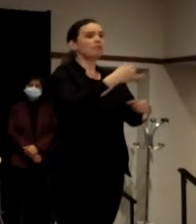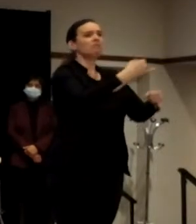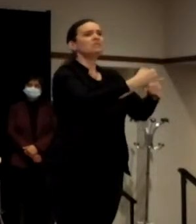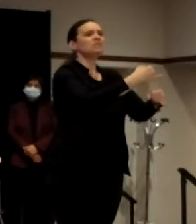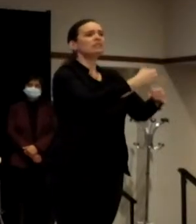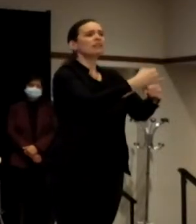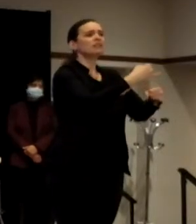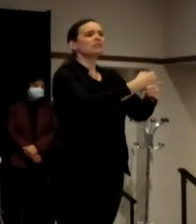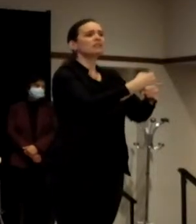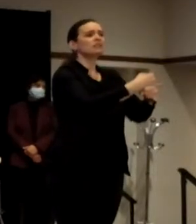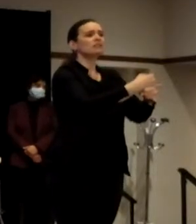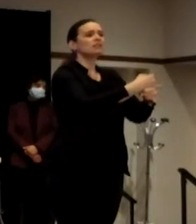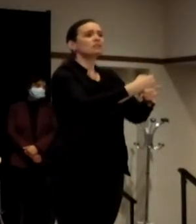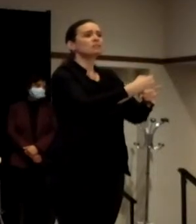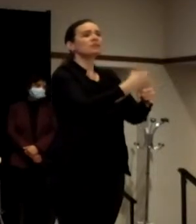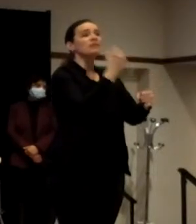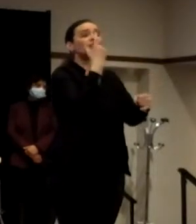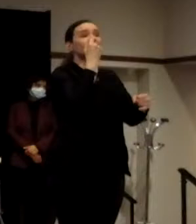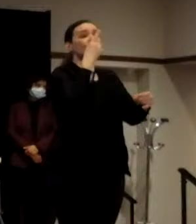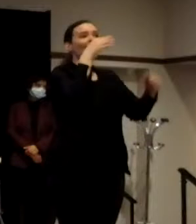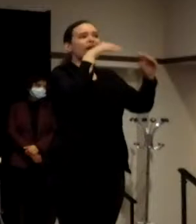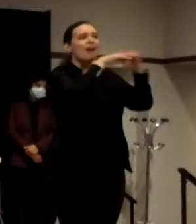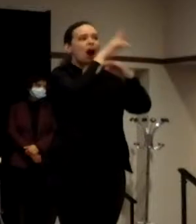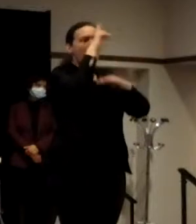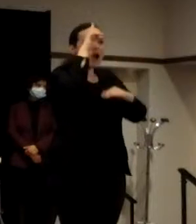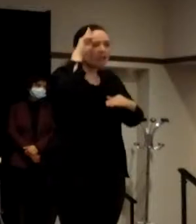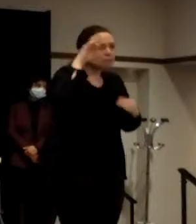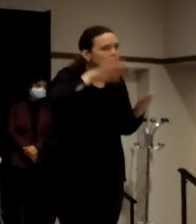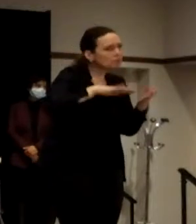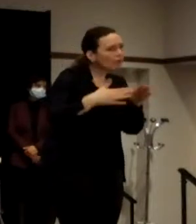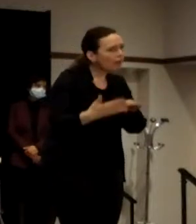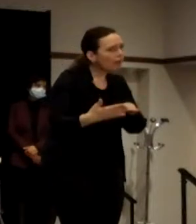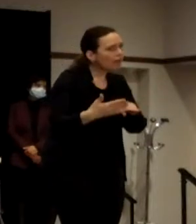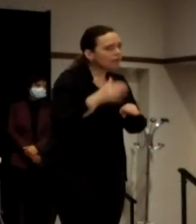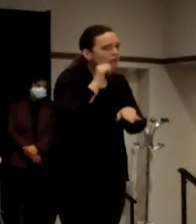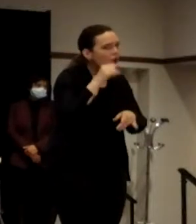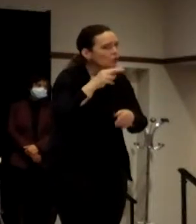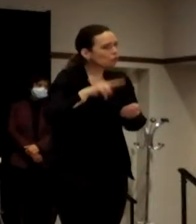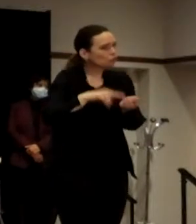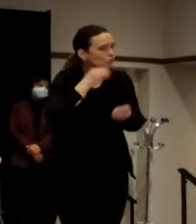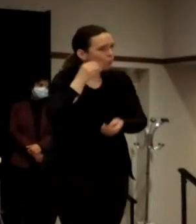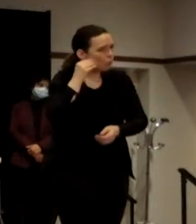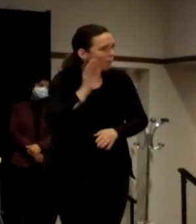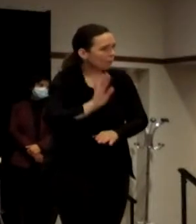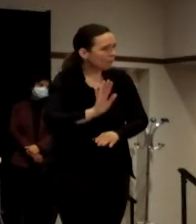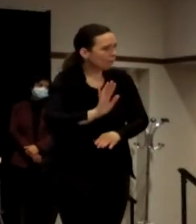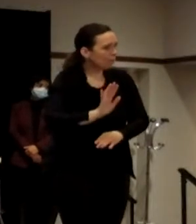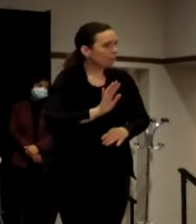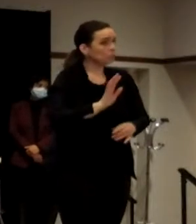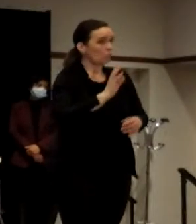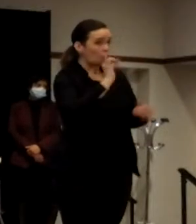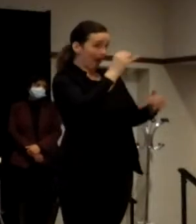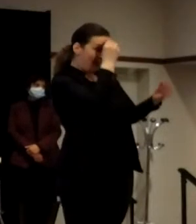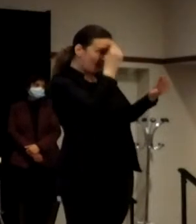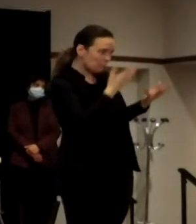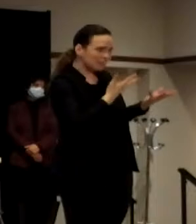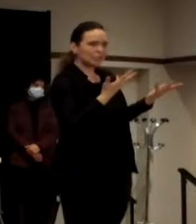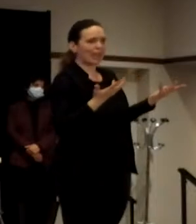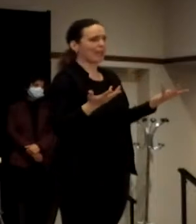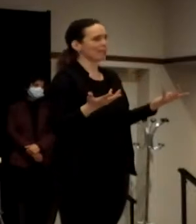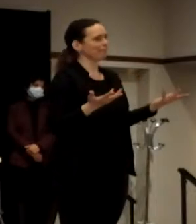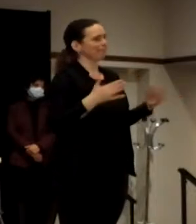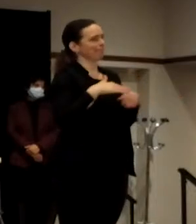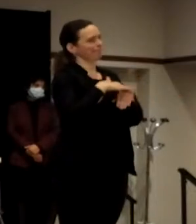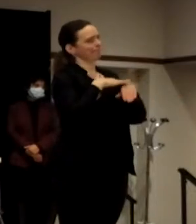hospital when she passed. And so we'll receive that information, but we don't, as far as